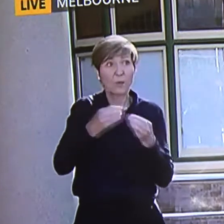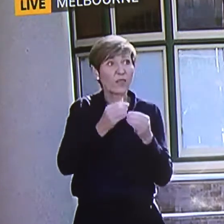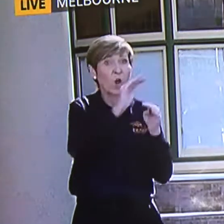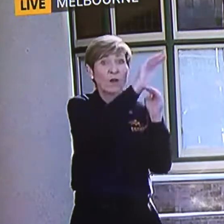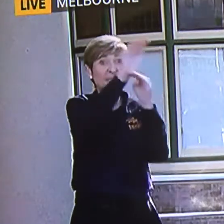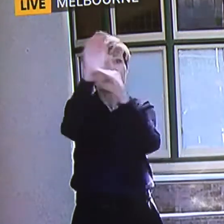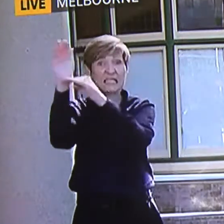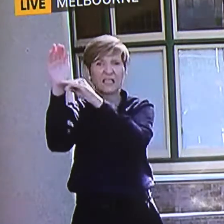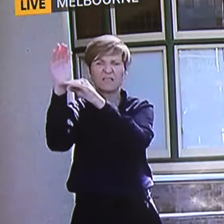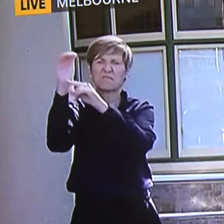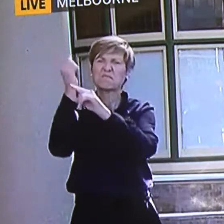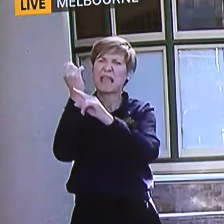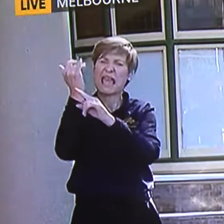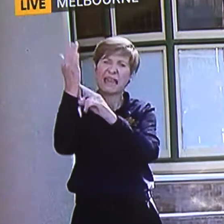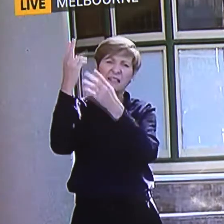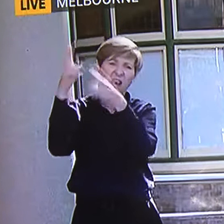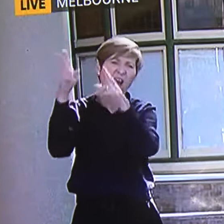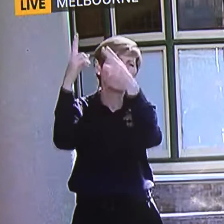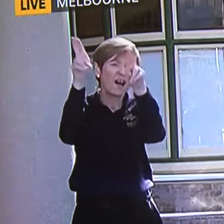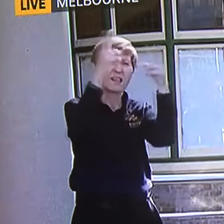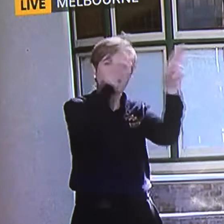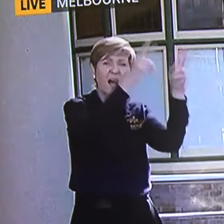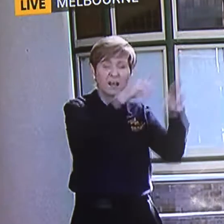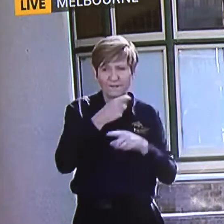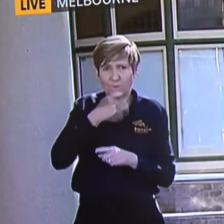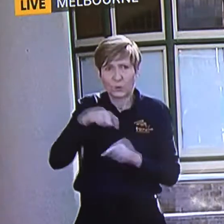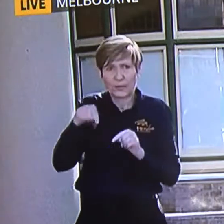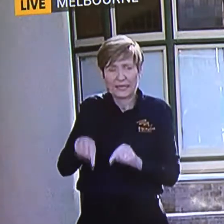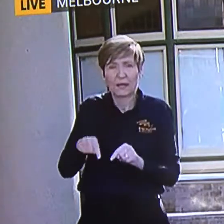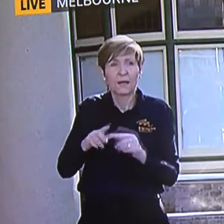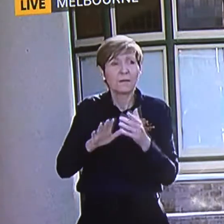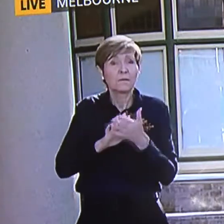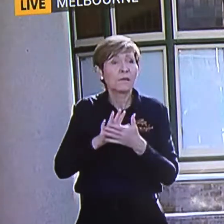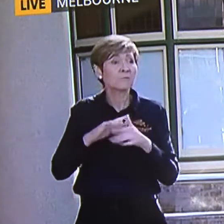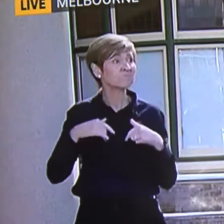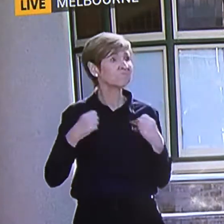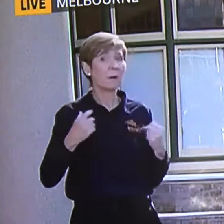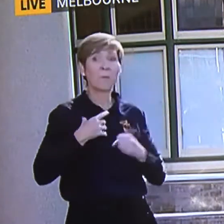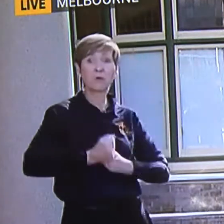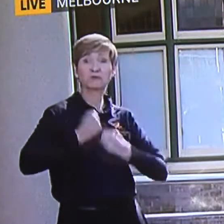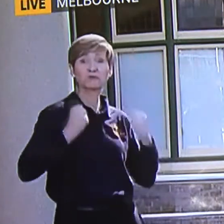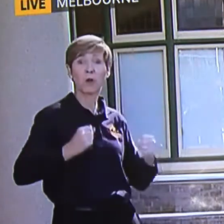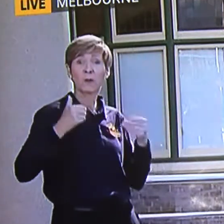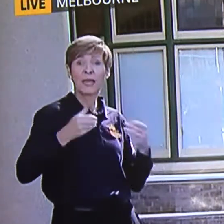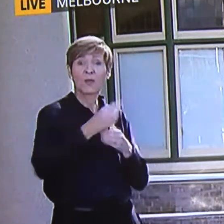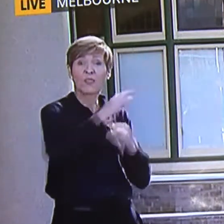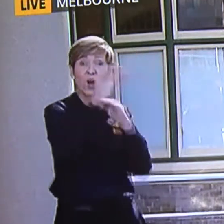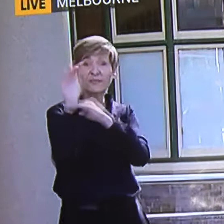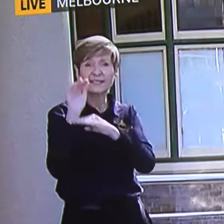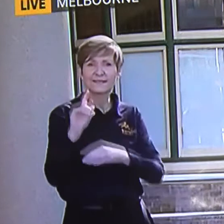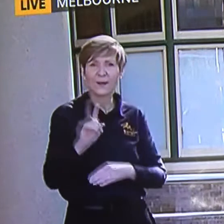immune from the iron laws of the disease, which means that sadly there have